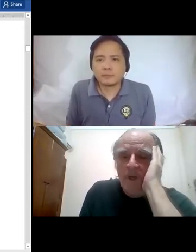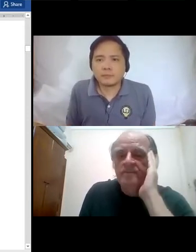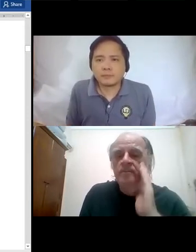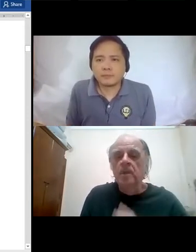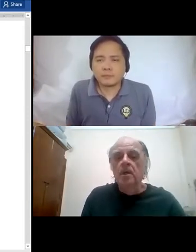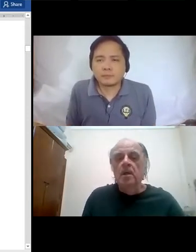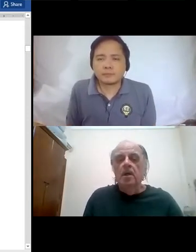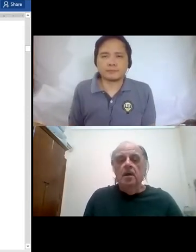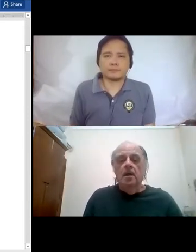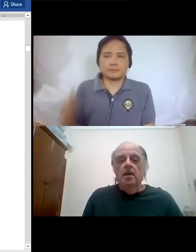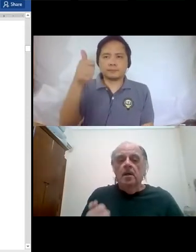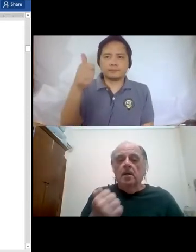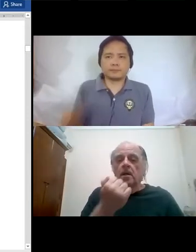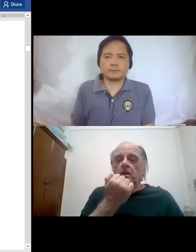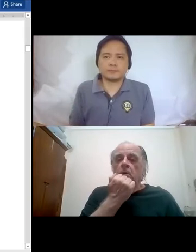Okay.